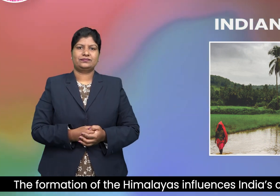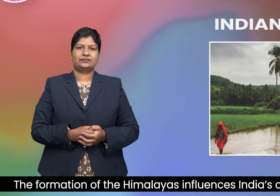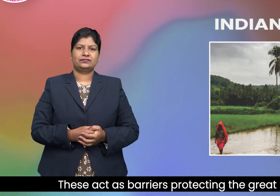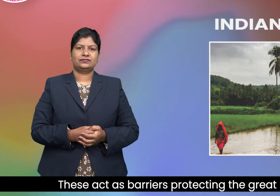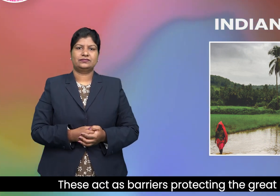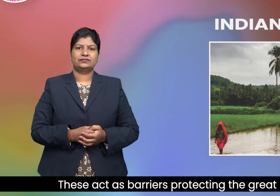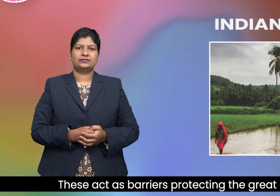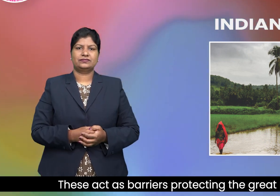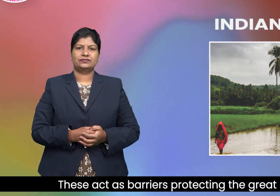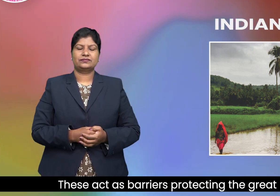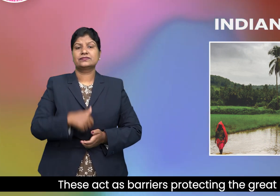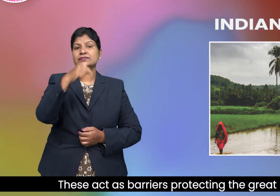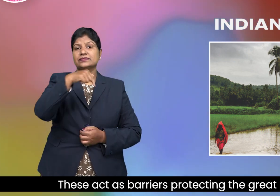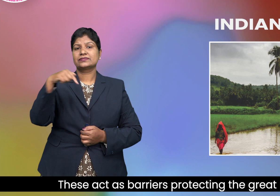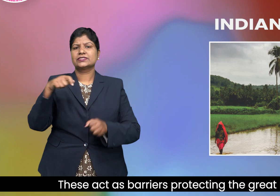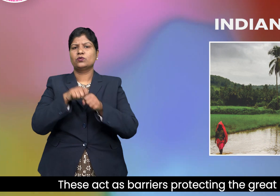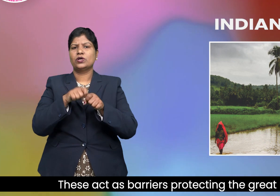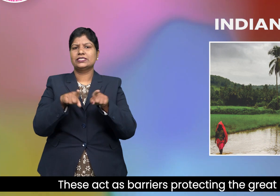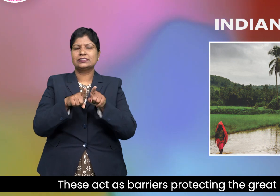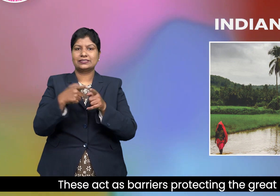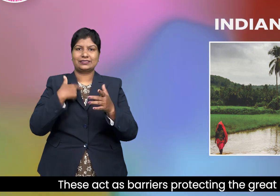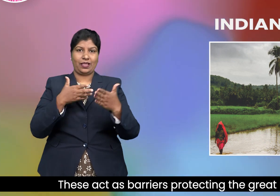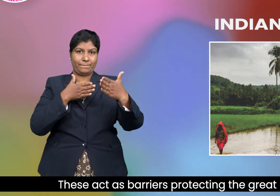these act as barriers